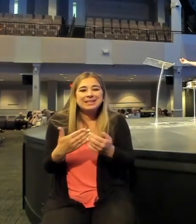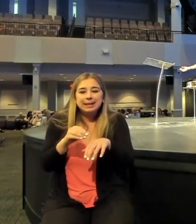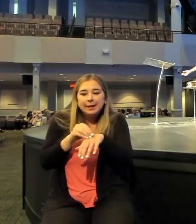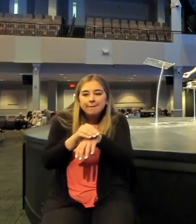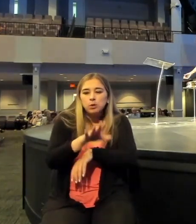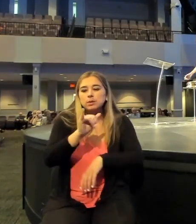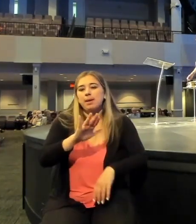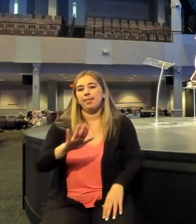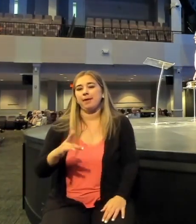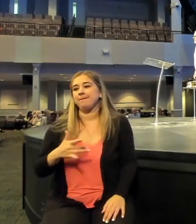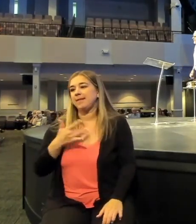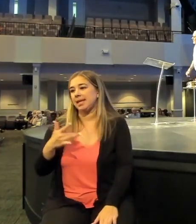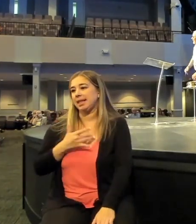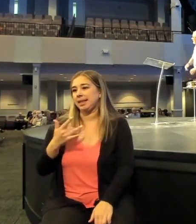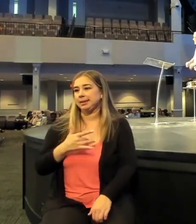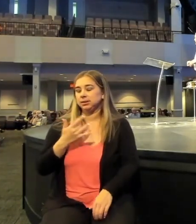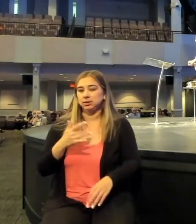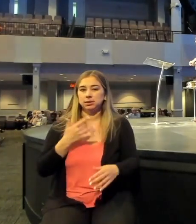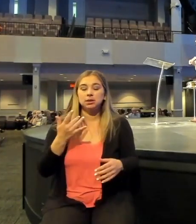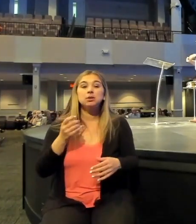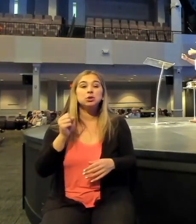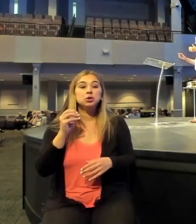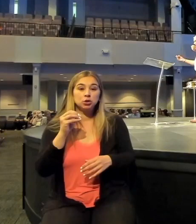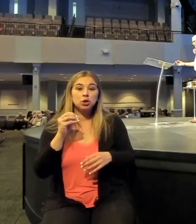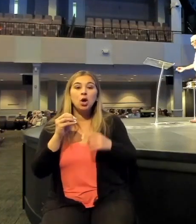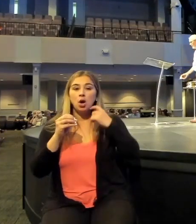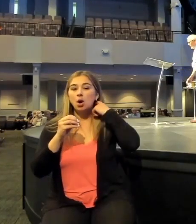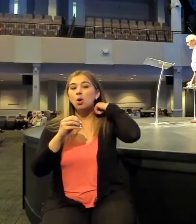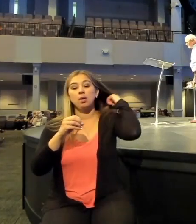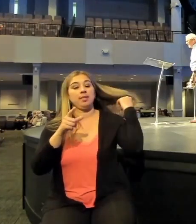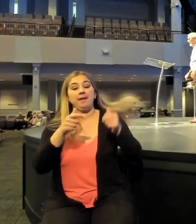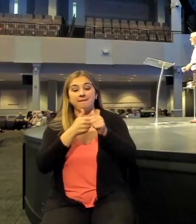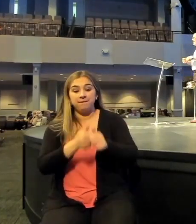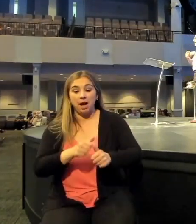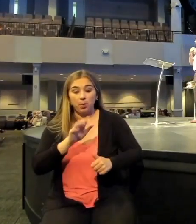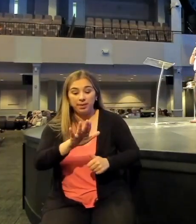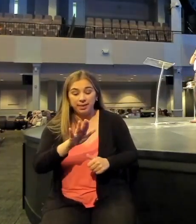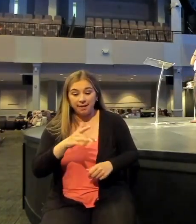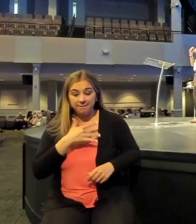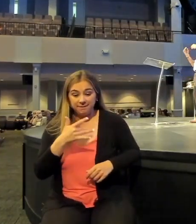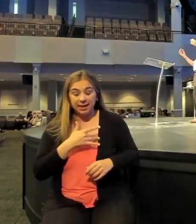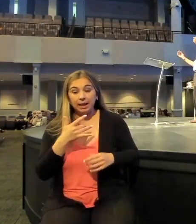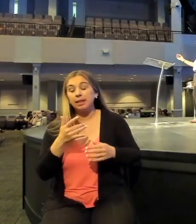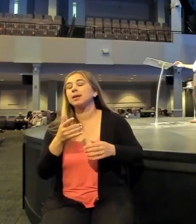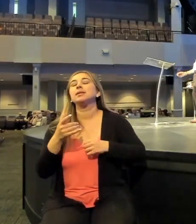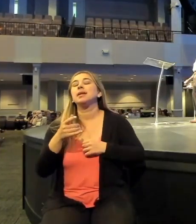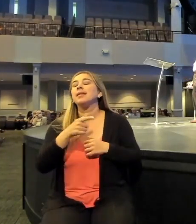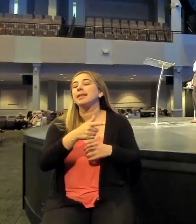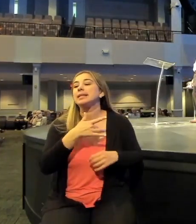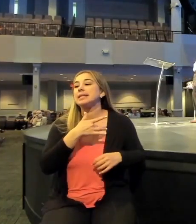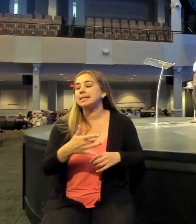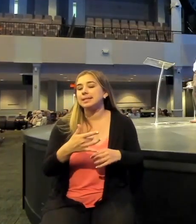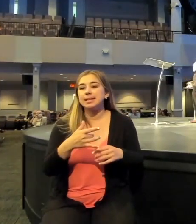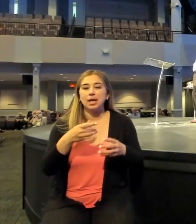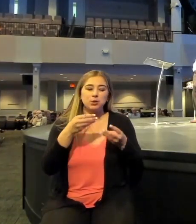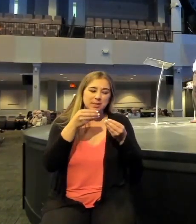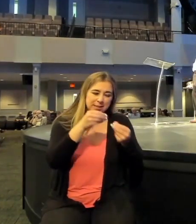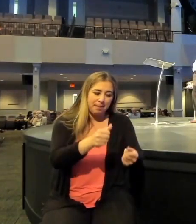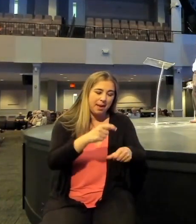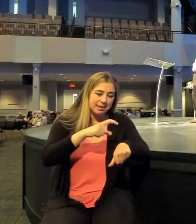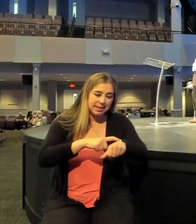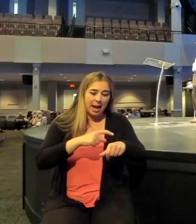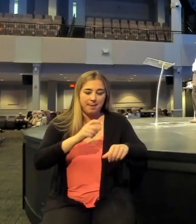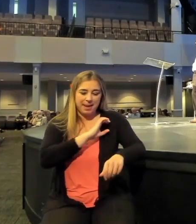they feel. And so by being influenced by how they feel, they spend a lot of time and a lot of energy